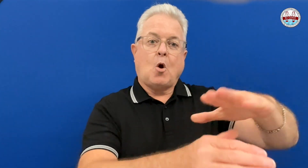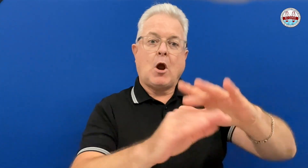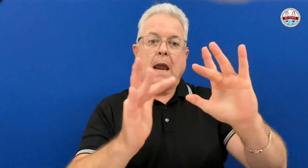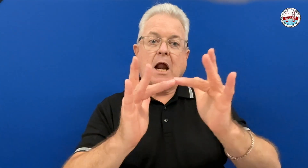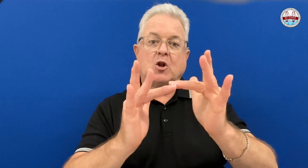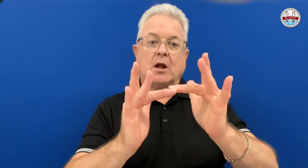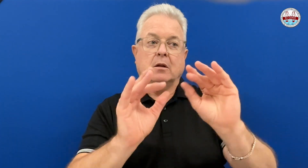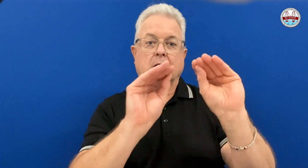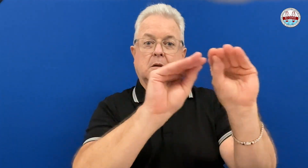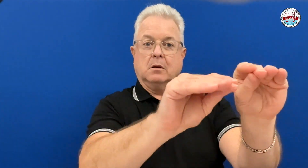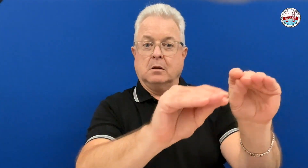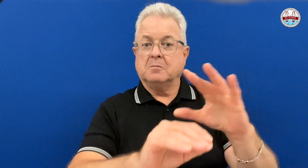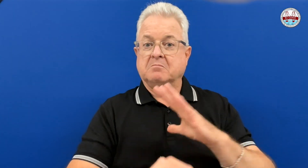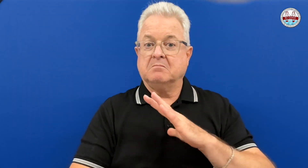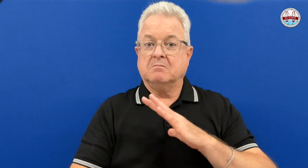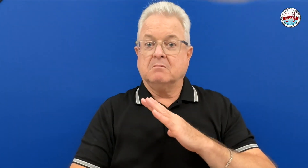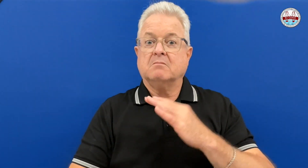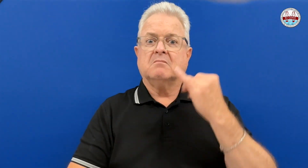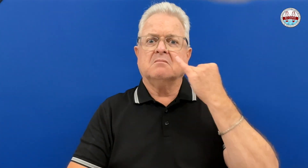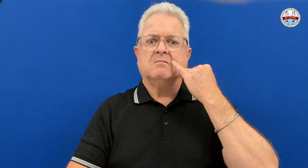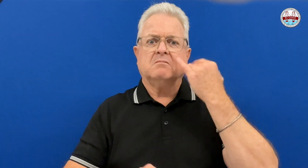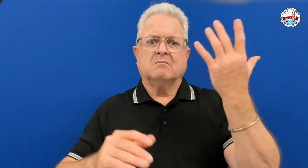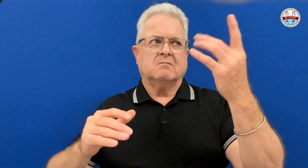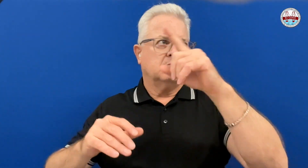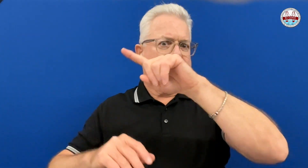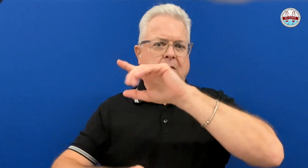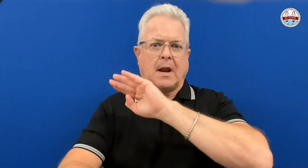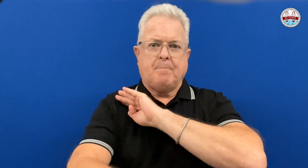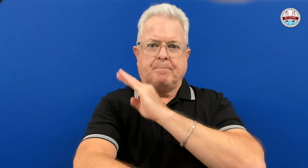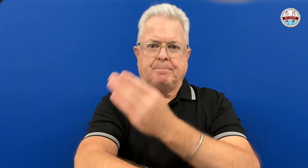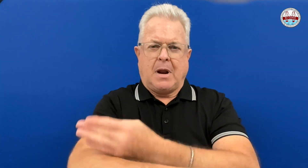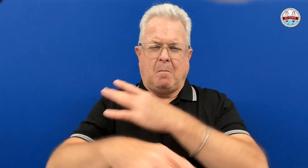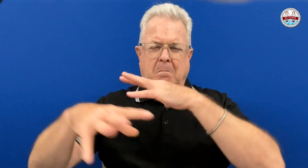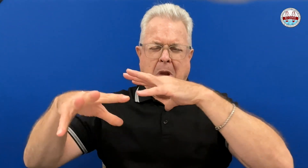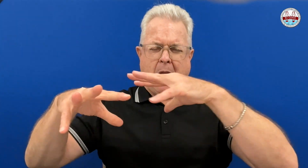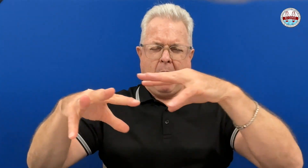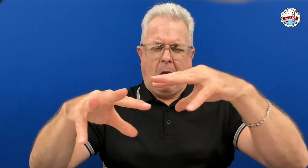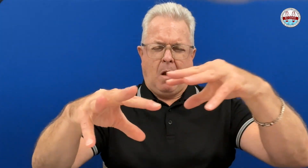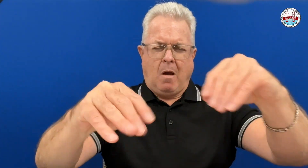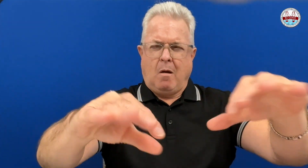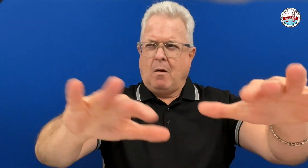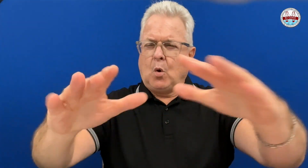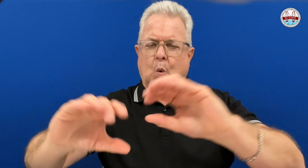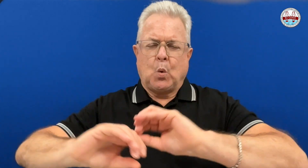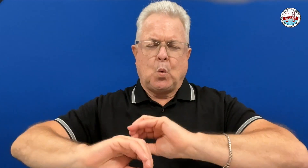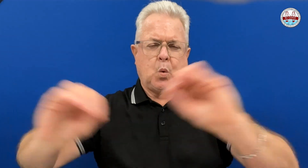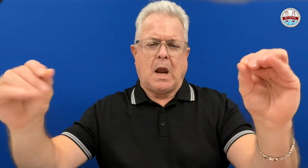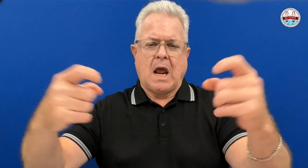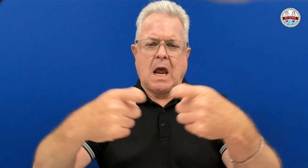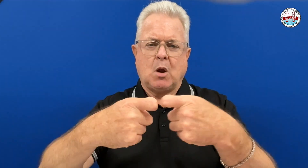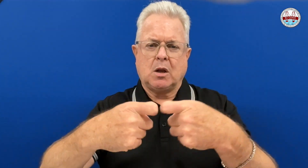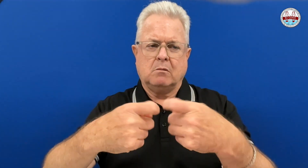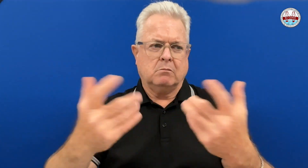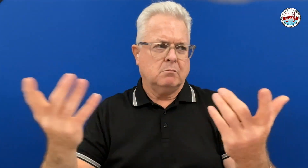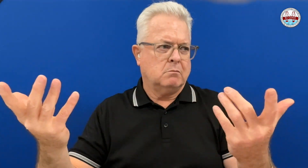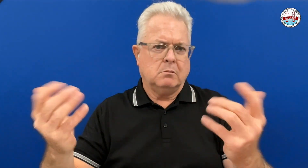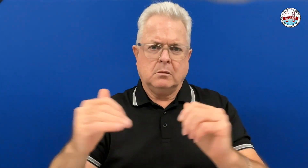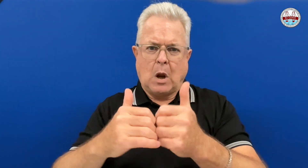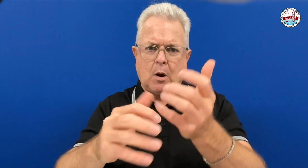to a shelter. You can take pictures of them if you want. That way, if the power goes out